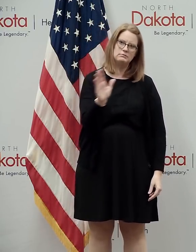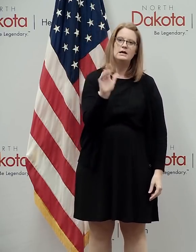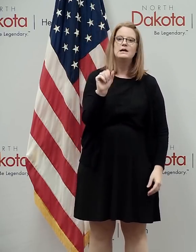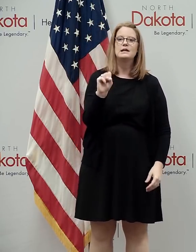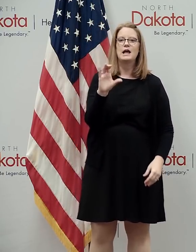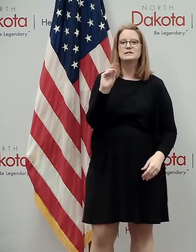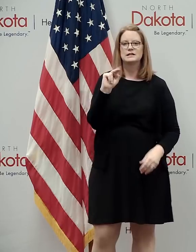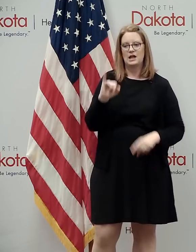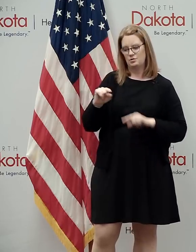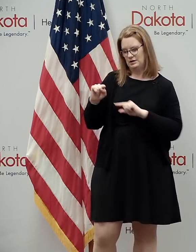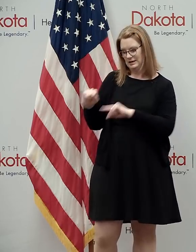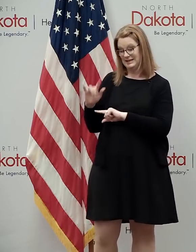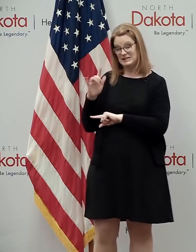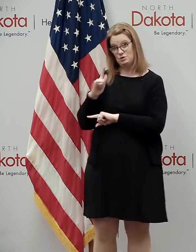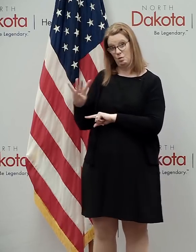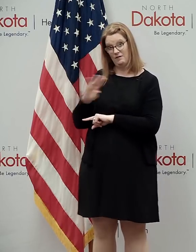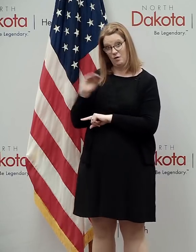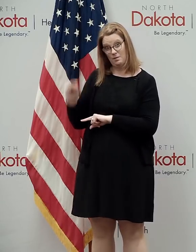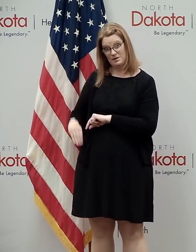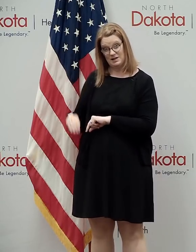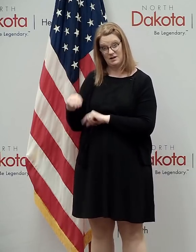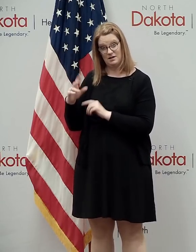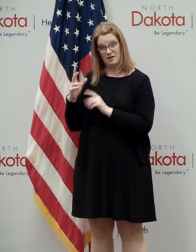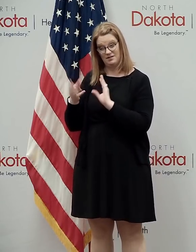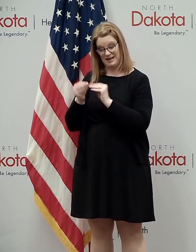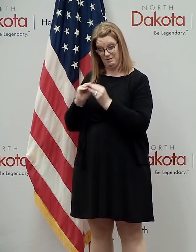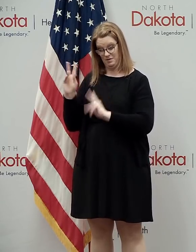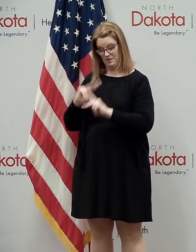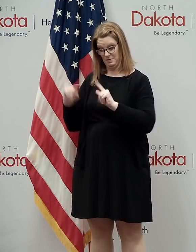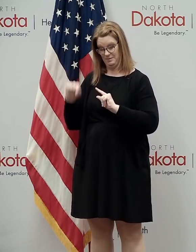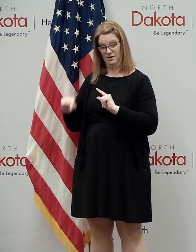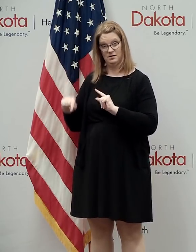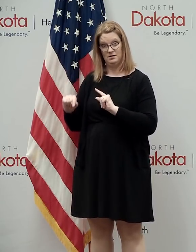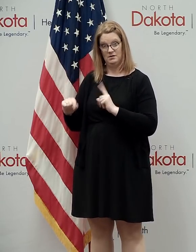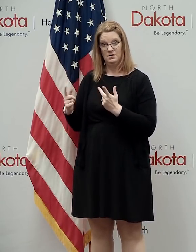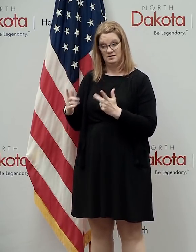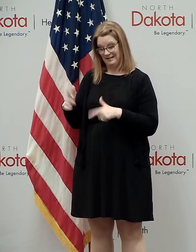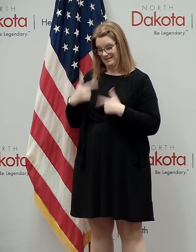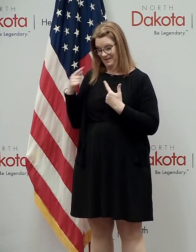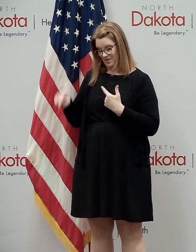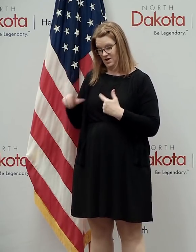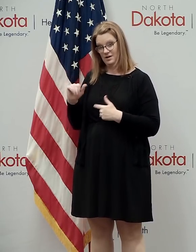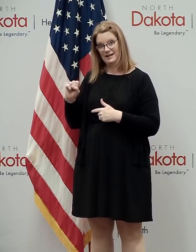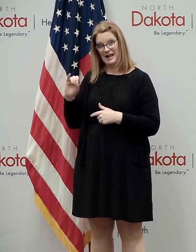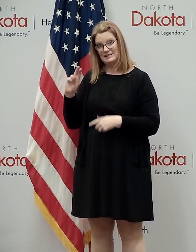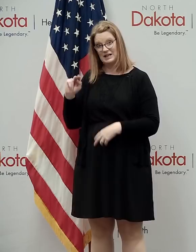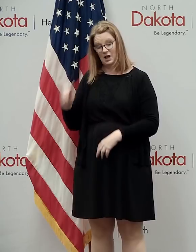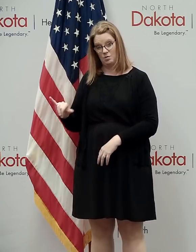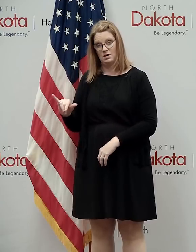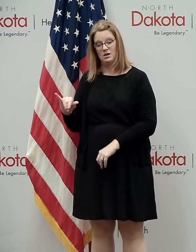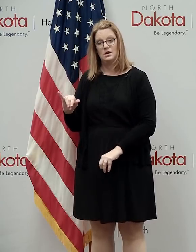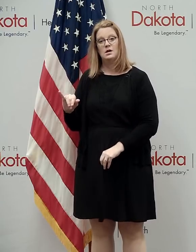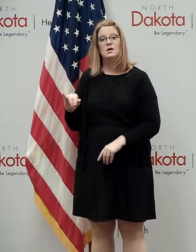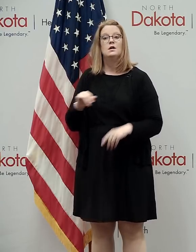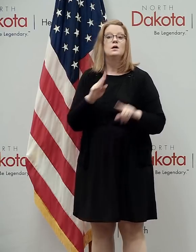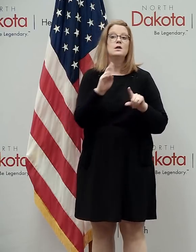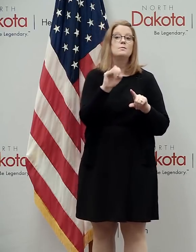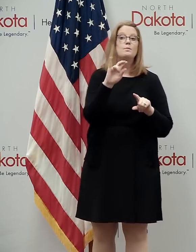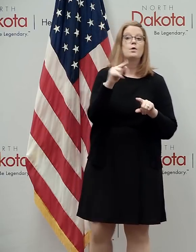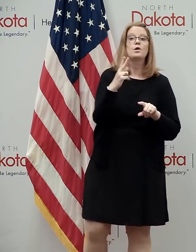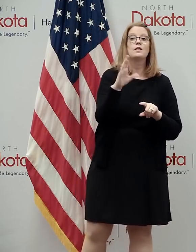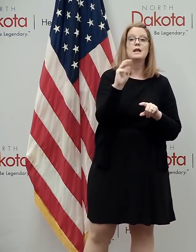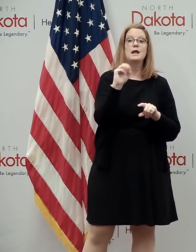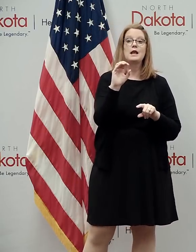represents 24% of the population. Almost a quarter of the state of North Dakota resides in Cass County. Burley and